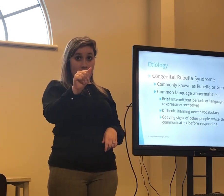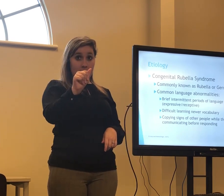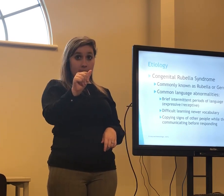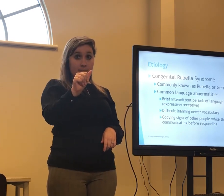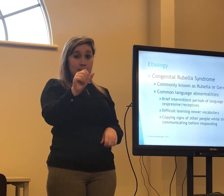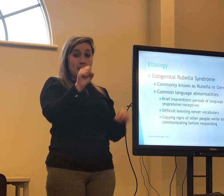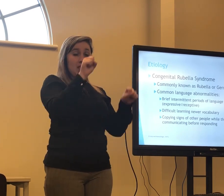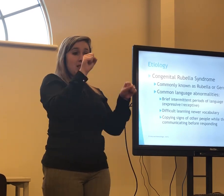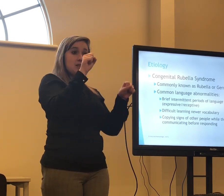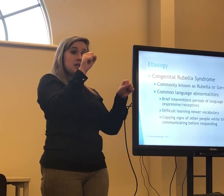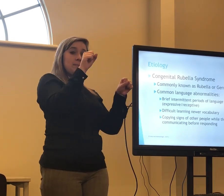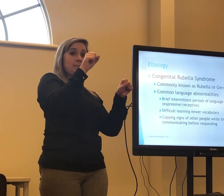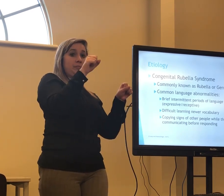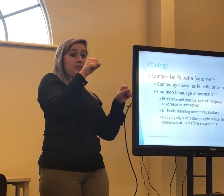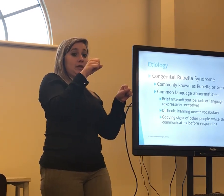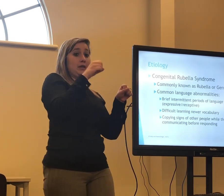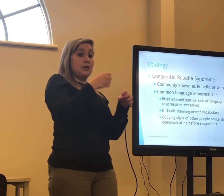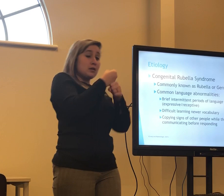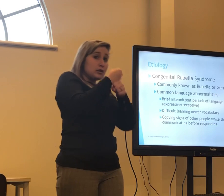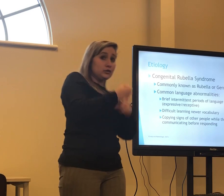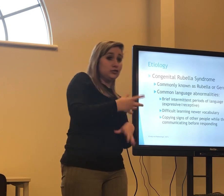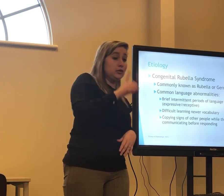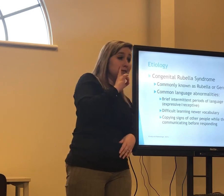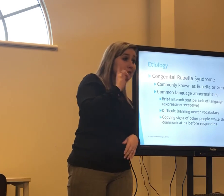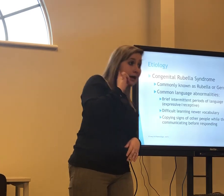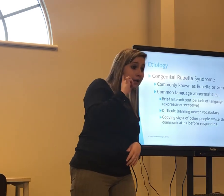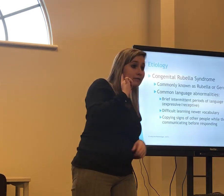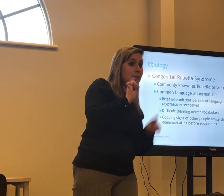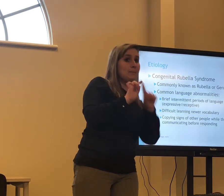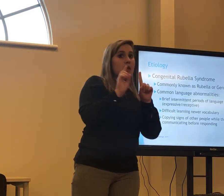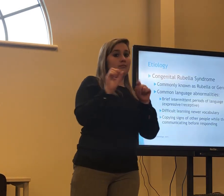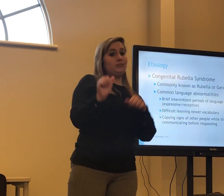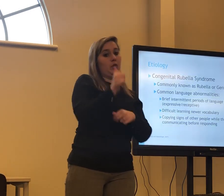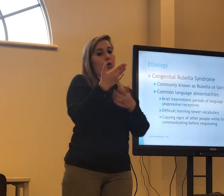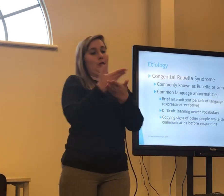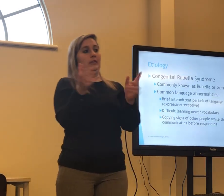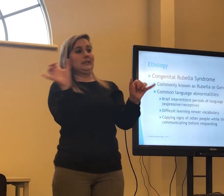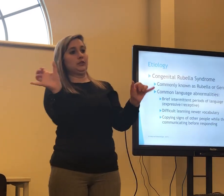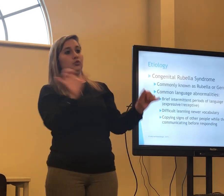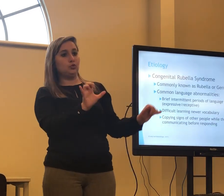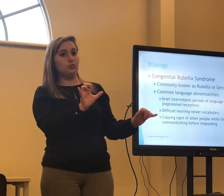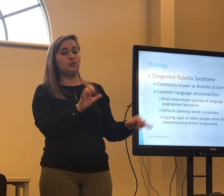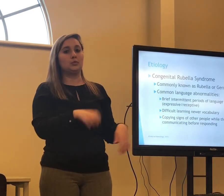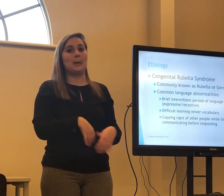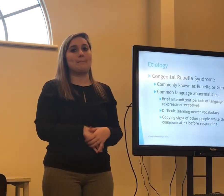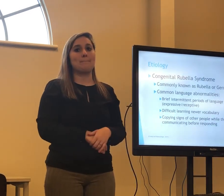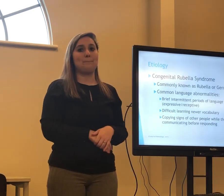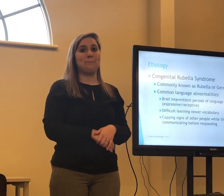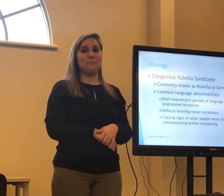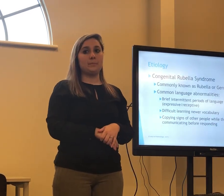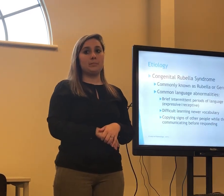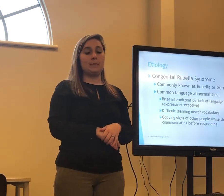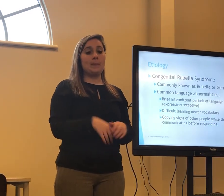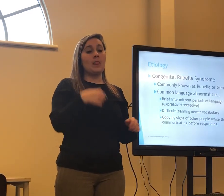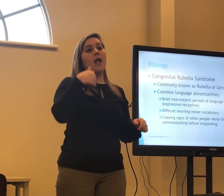cause other brain issues. Absolutely. Which get in the way of language. Okay. Absolutely. Yes. I'm hitting on how these